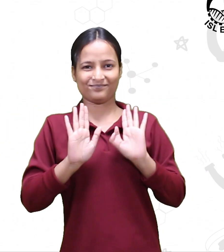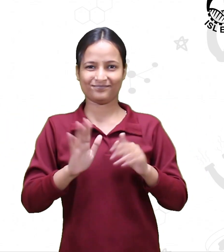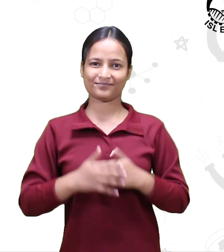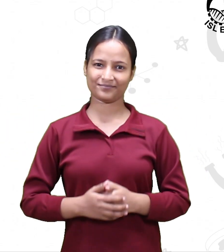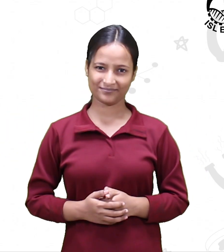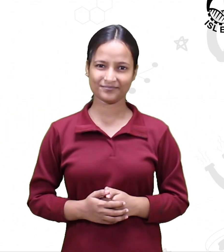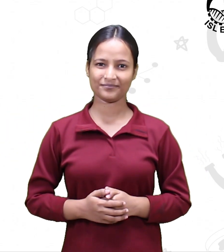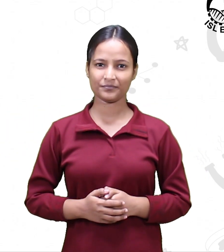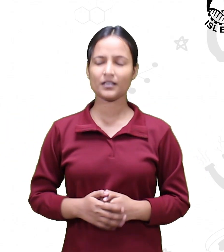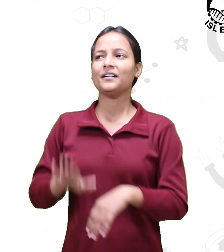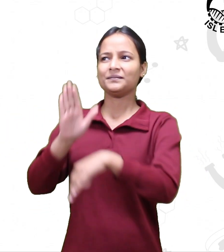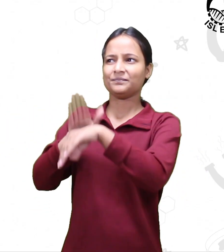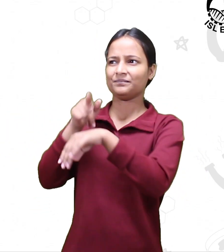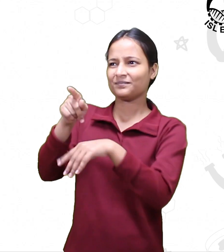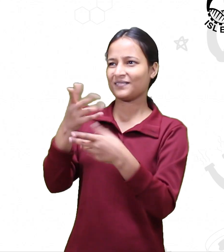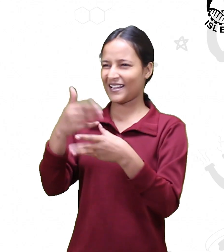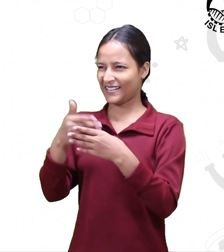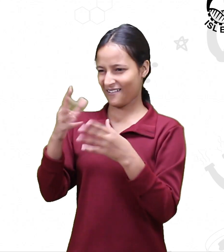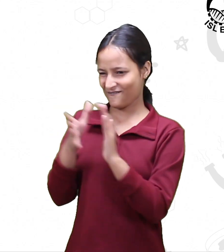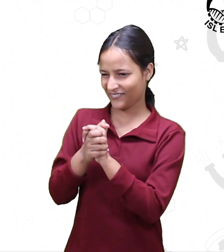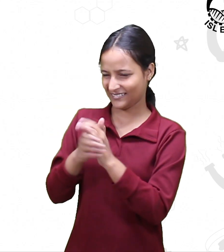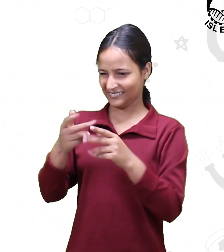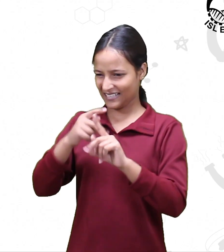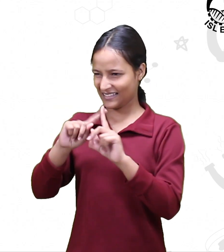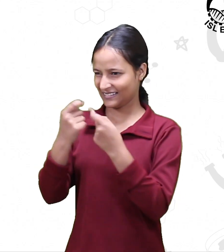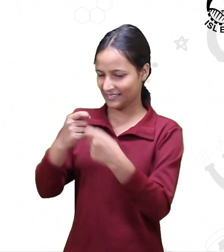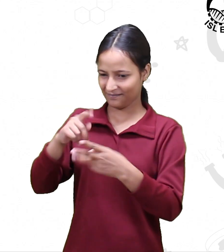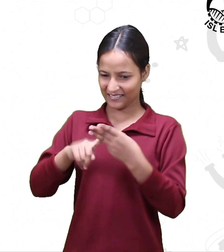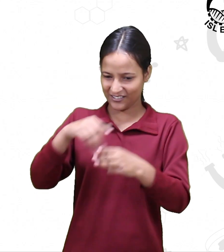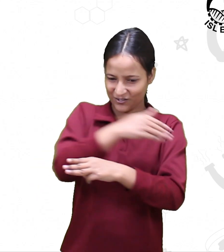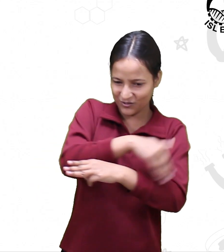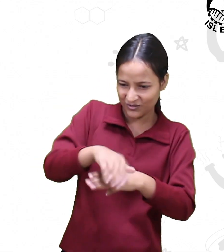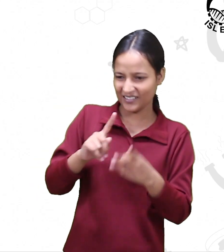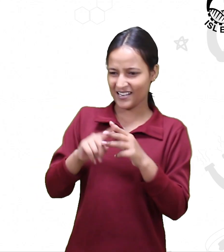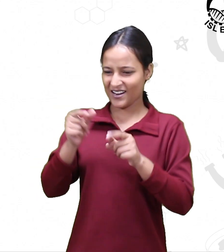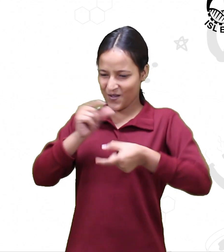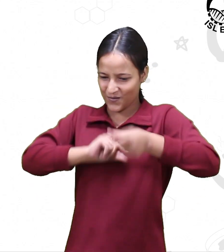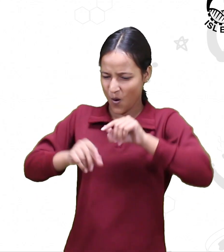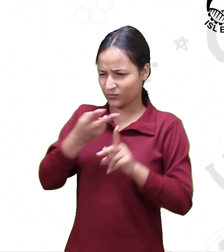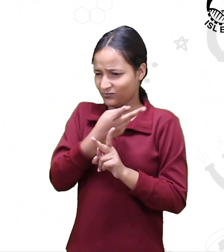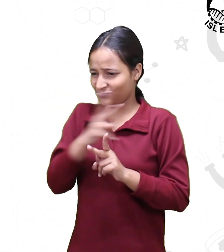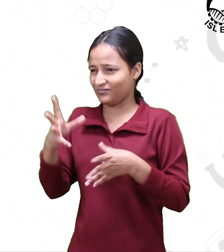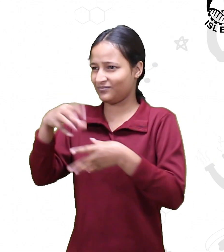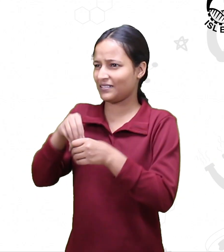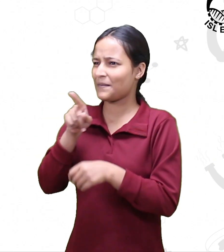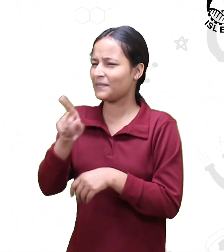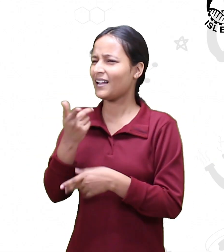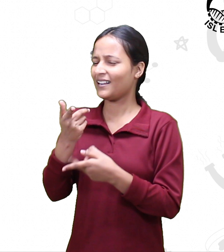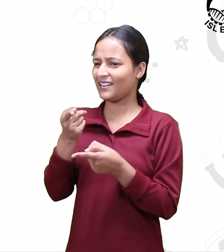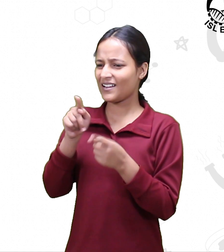say some of our listeners, they want to become engineers, doctors, scientists, and so on, but they have that one curious question that they would want to